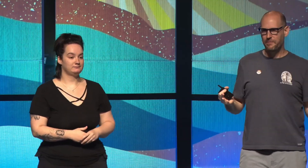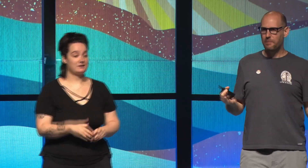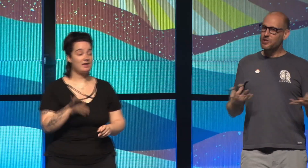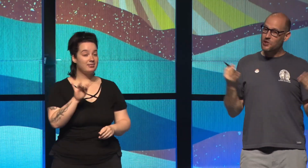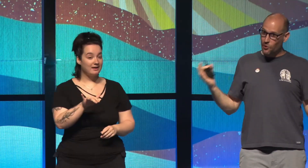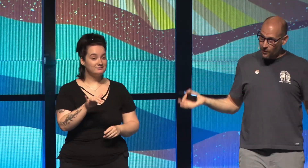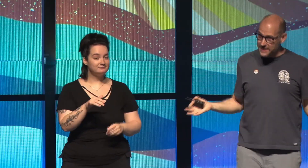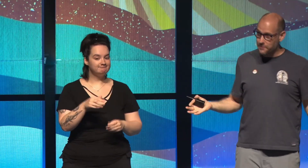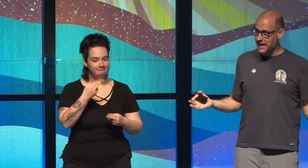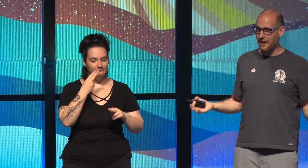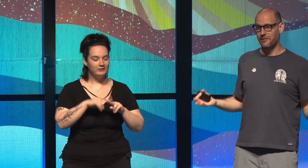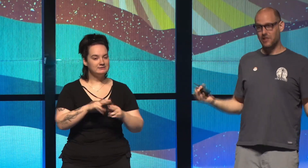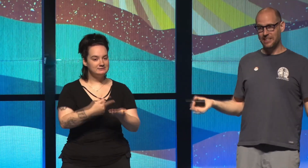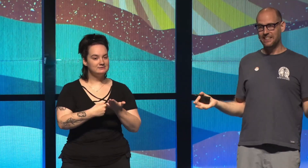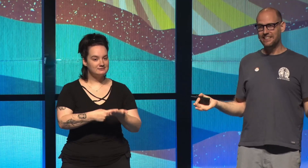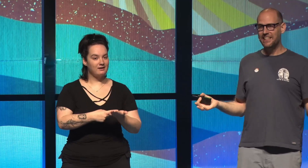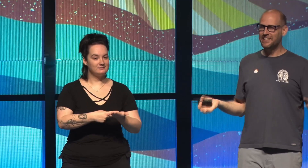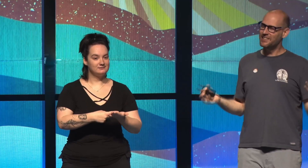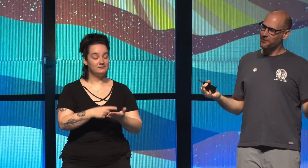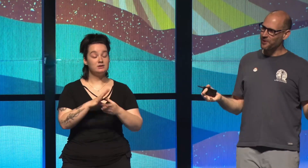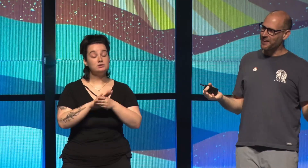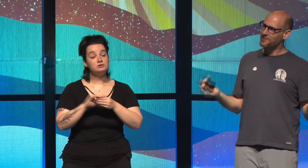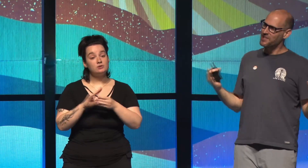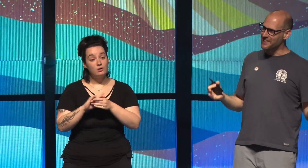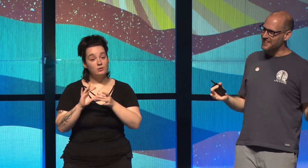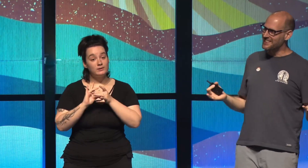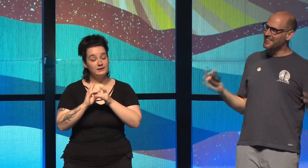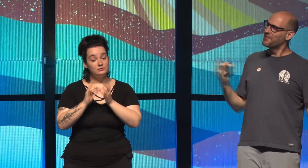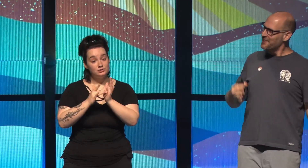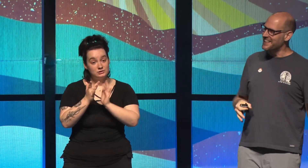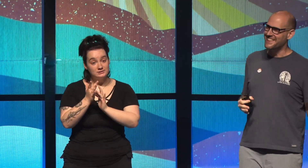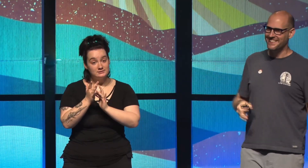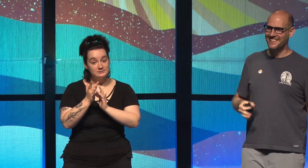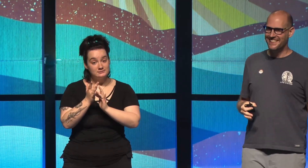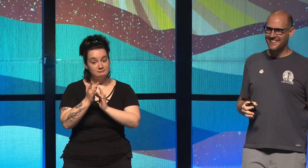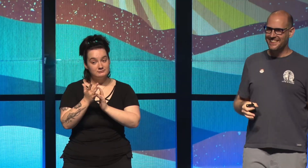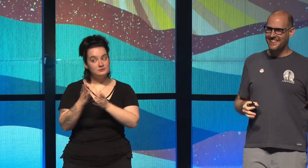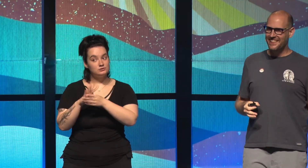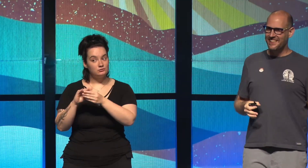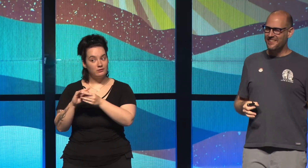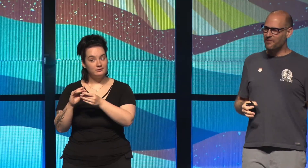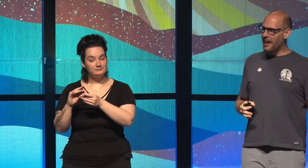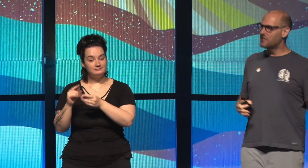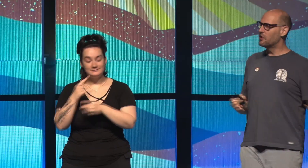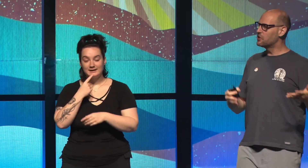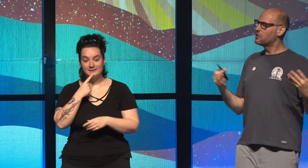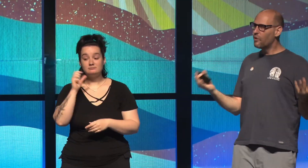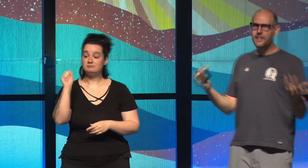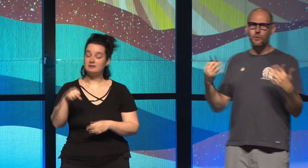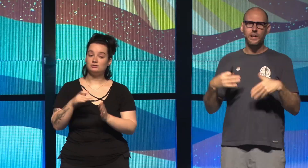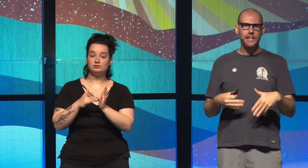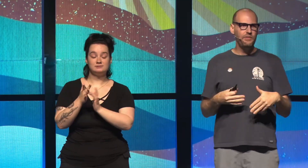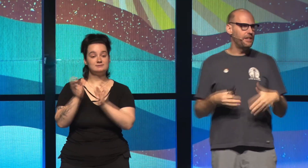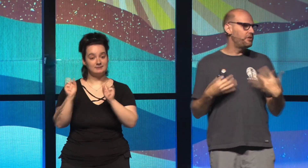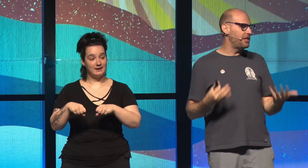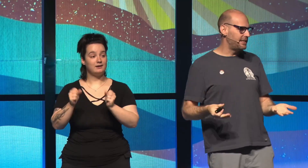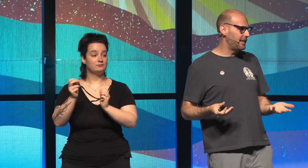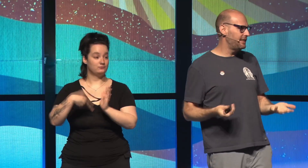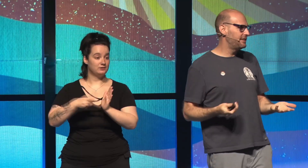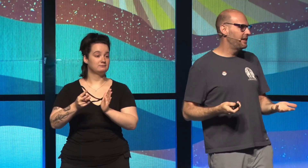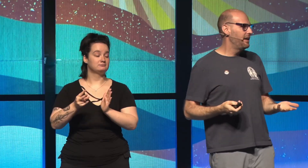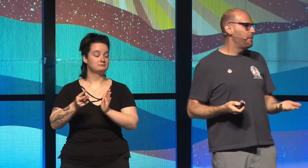about. But the story that we have of Jesus is a story of a Jesus that could read. right? So the story that we're given